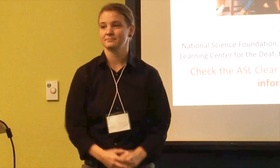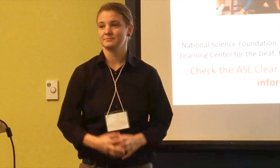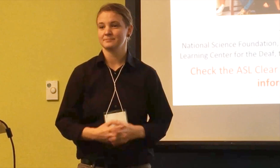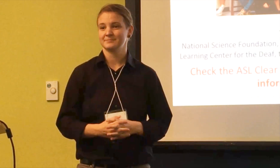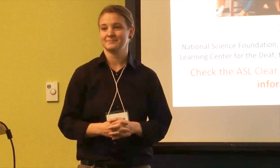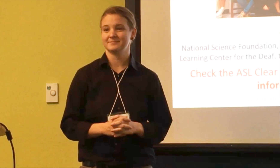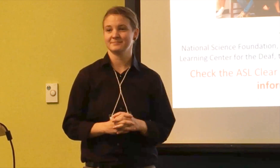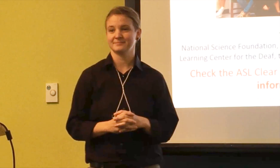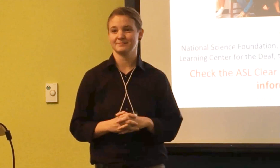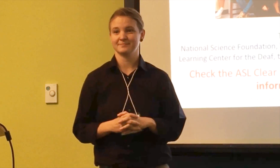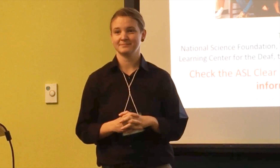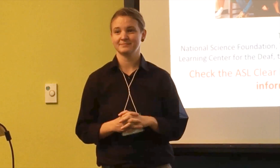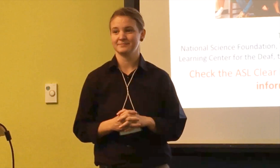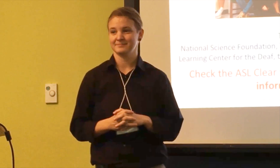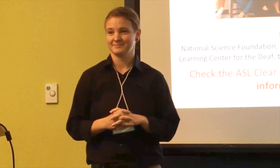thank you again for your time and attention.